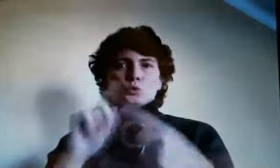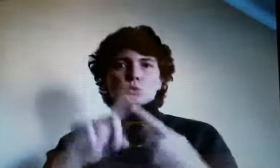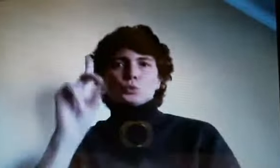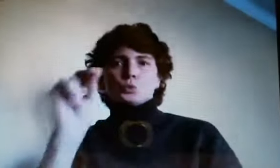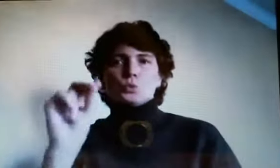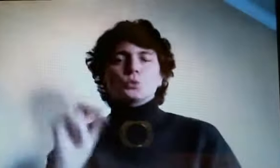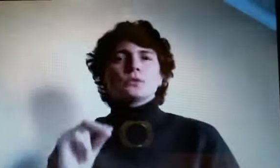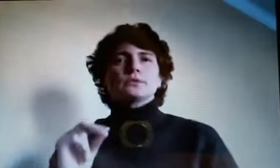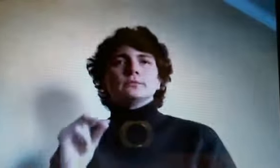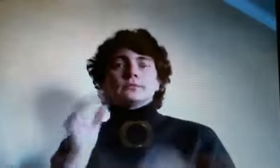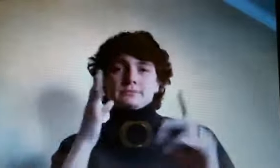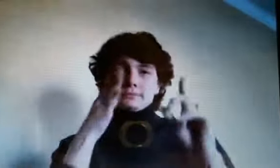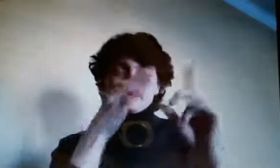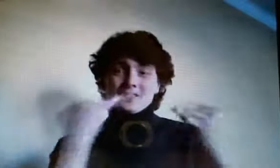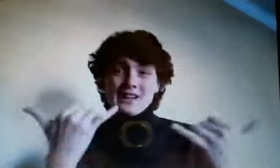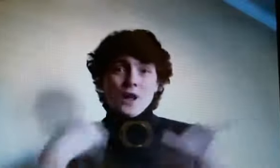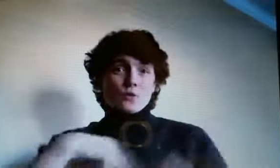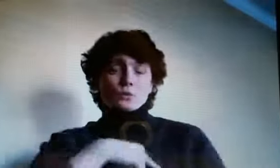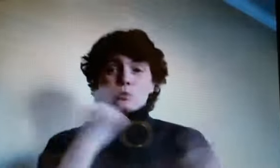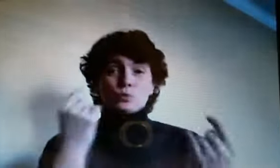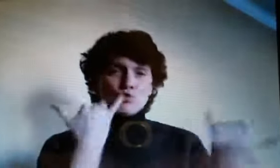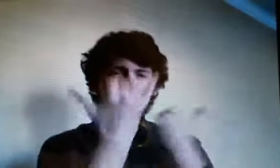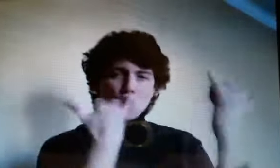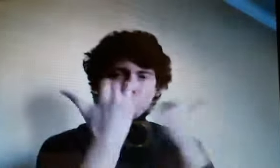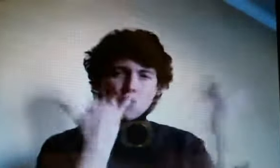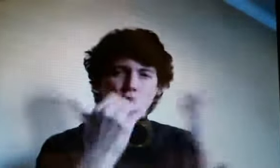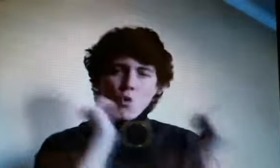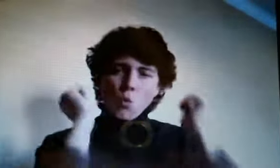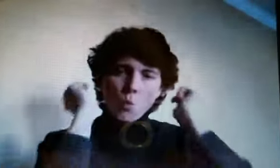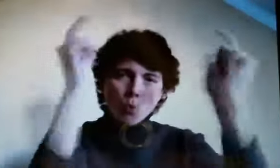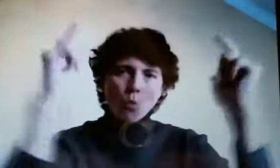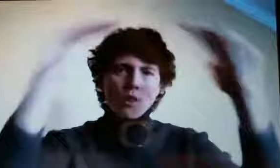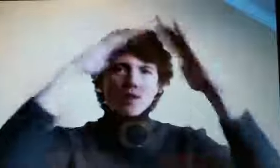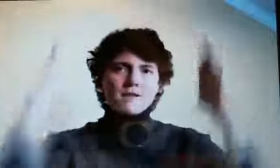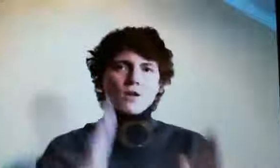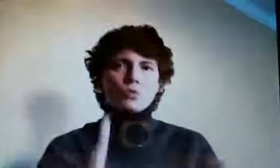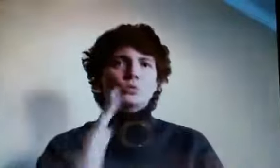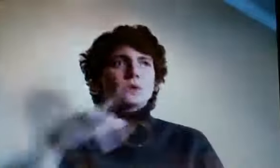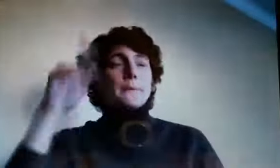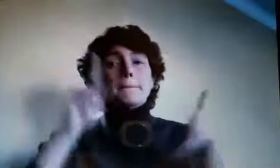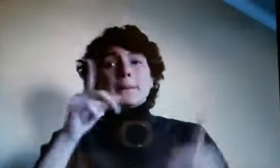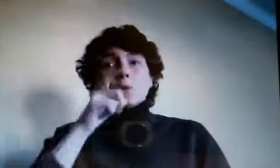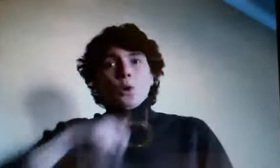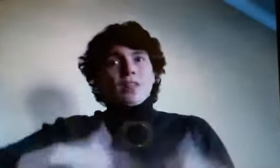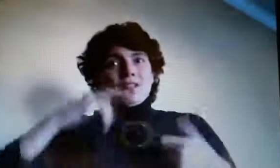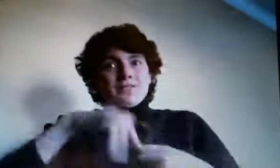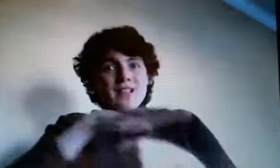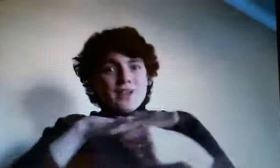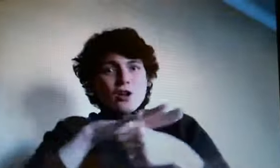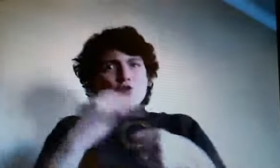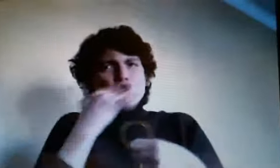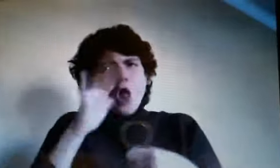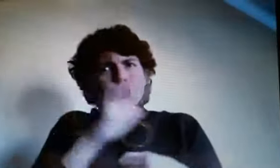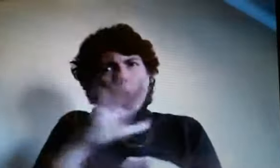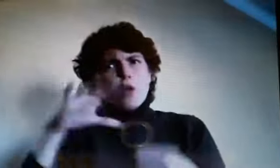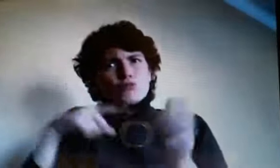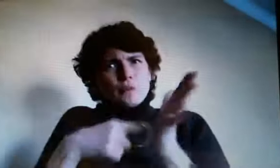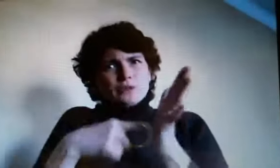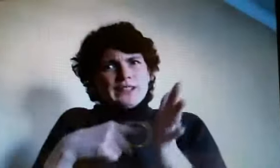We have a lot of work to do up until this time, so now it's really important that you all call the House. People that live